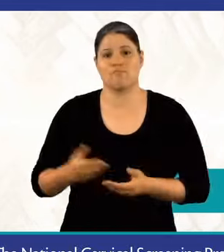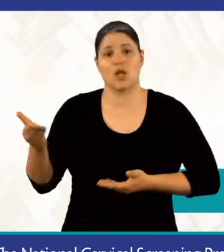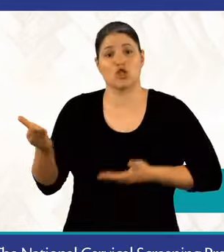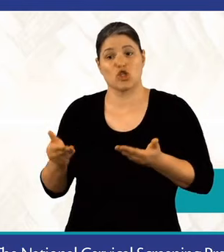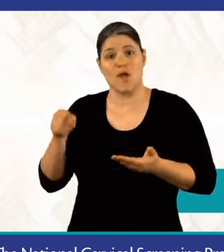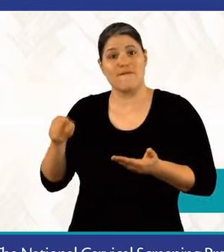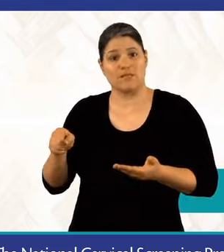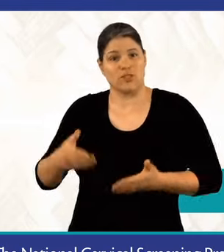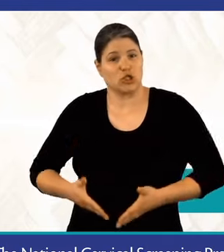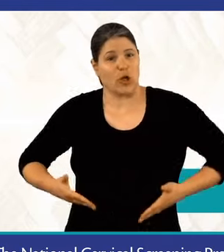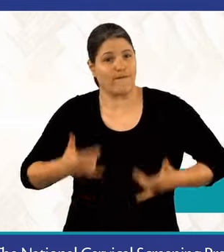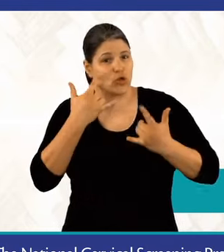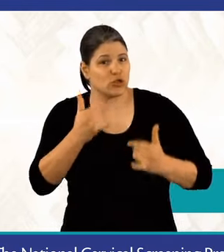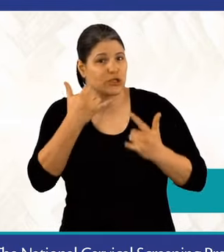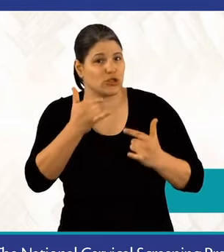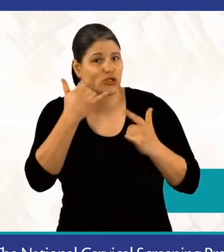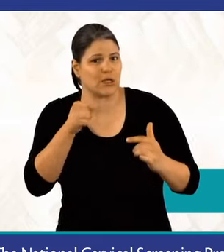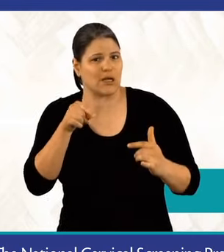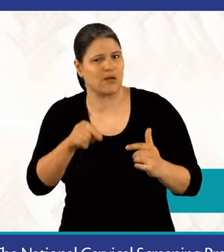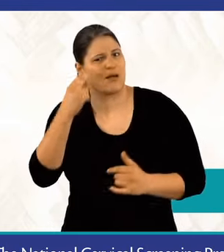The National Cervical Screening Program.